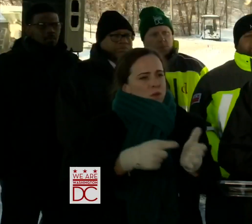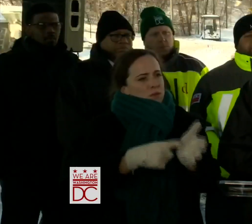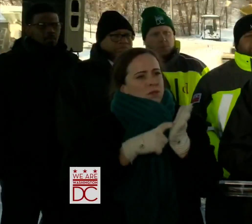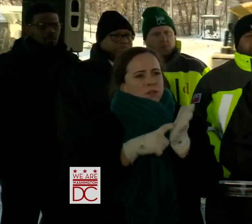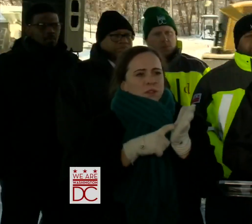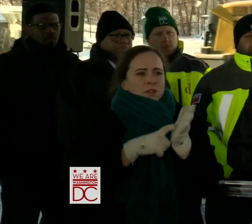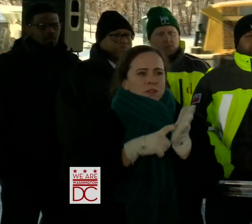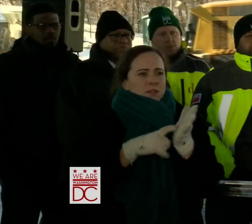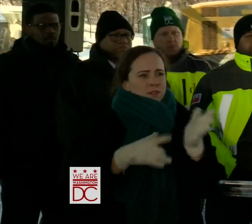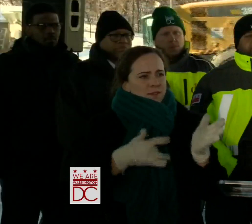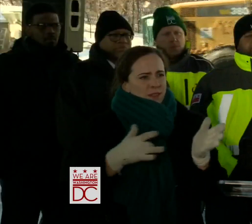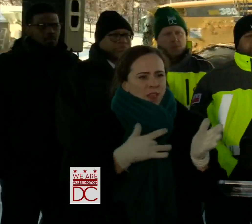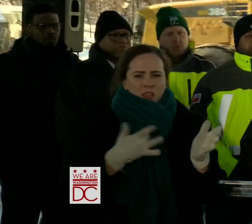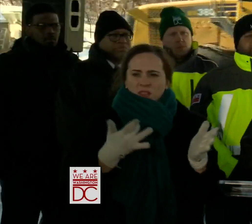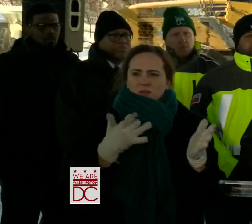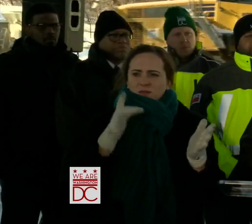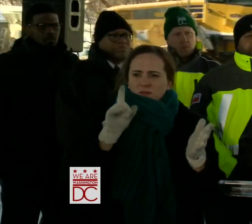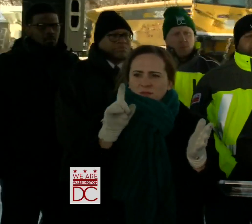right.